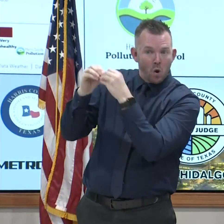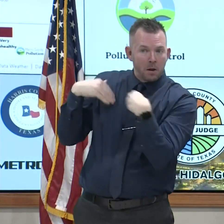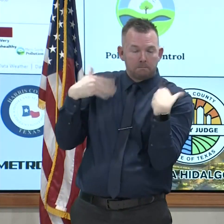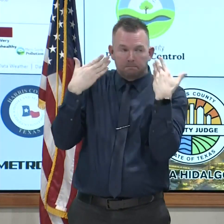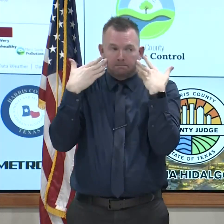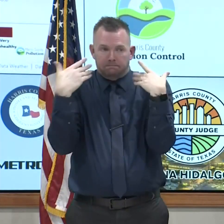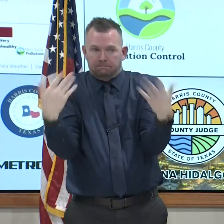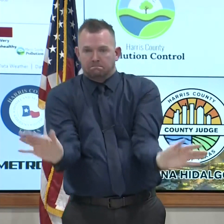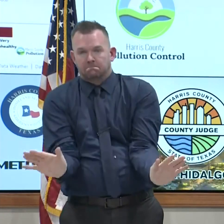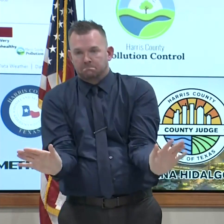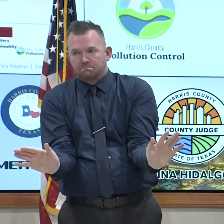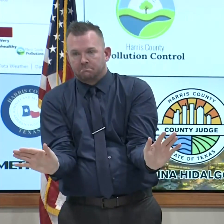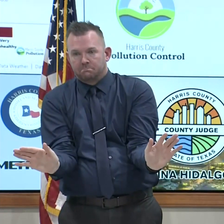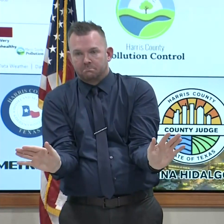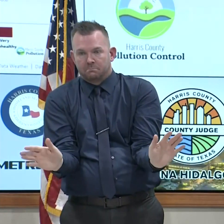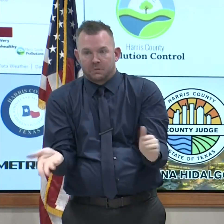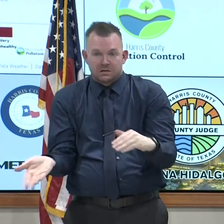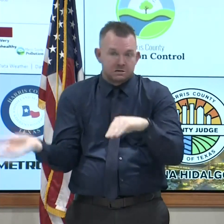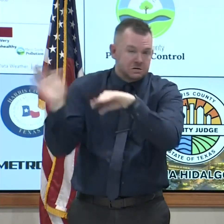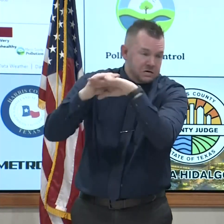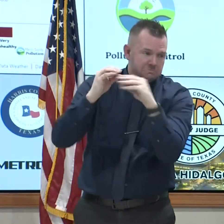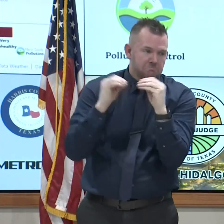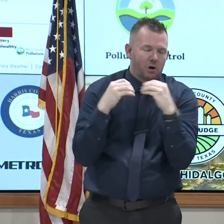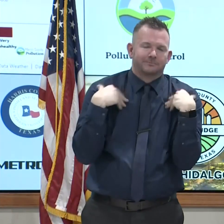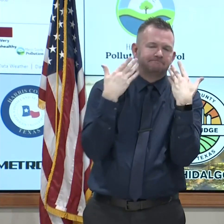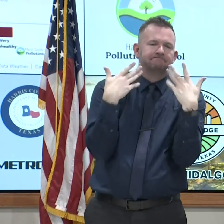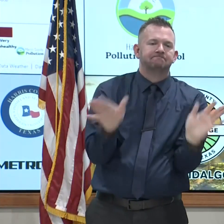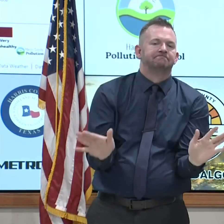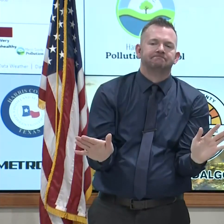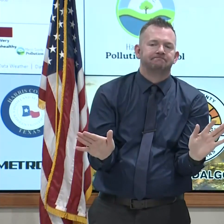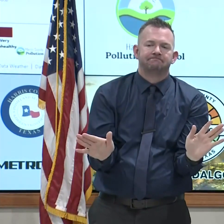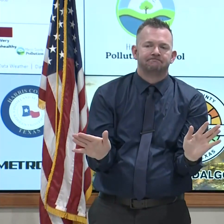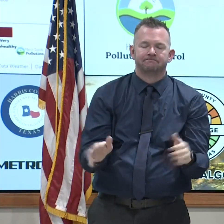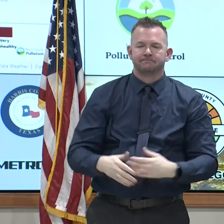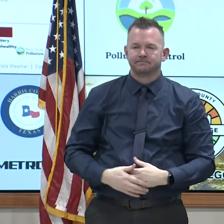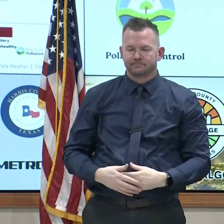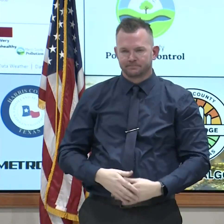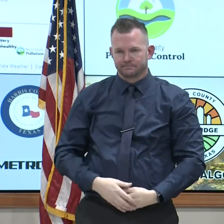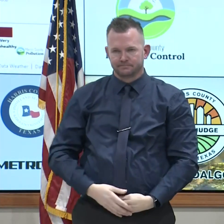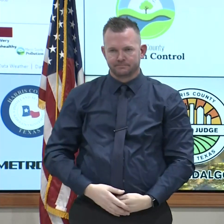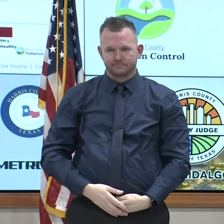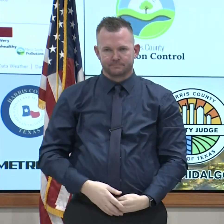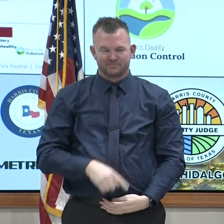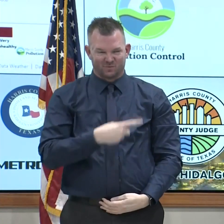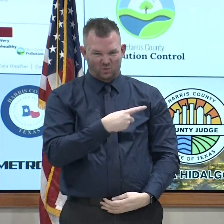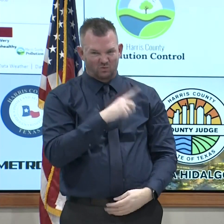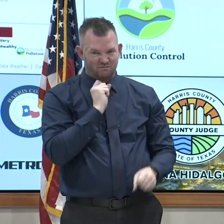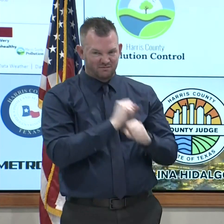more vaccines soon. Are you confident the supply will be there for the second